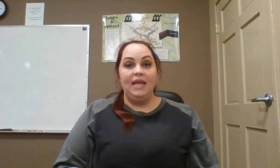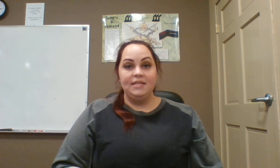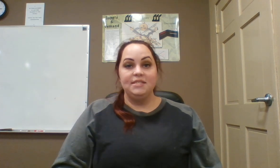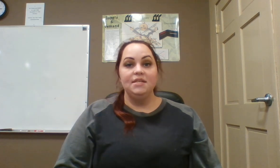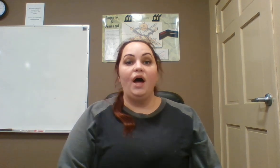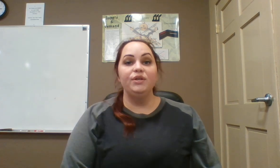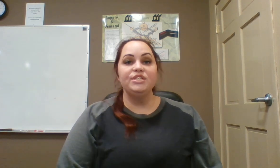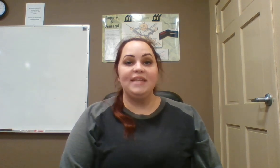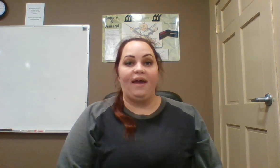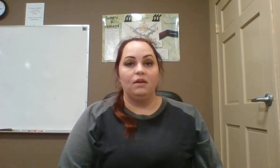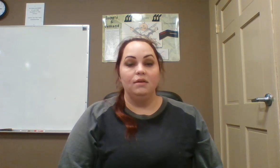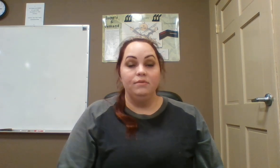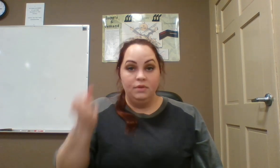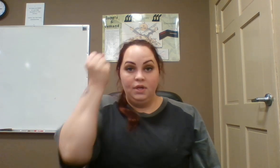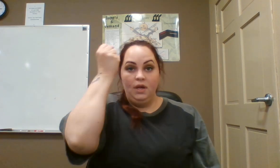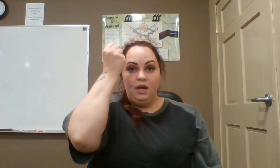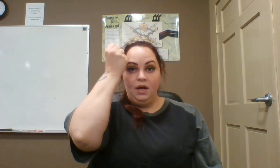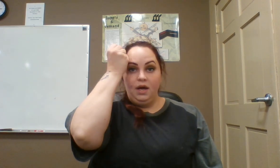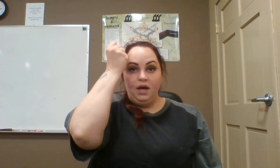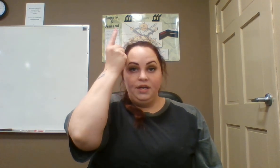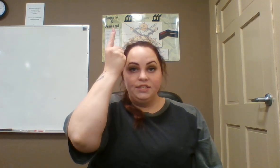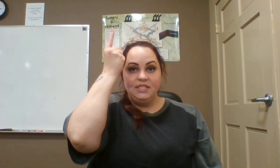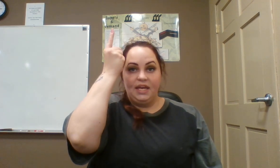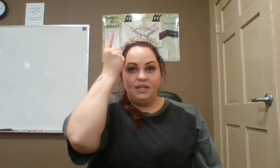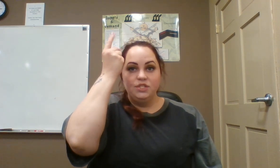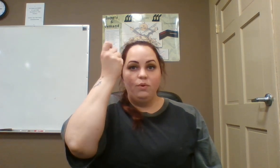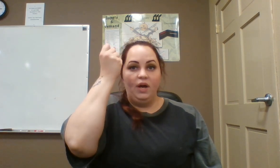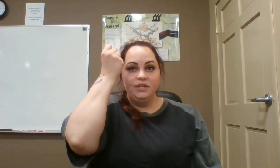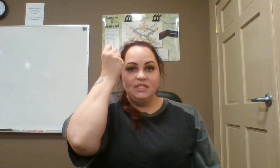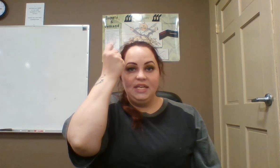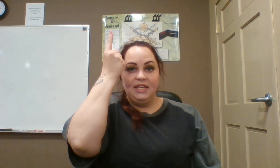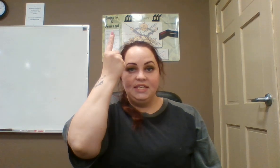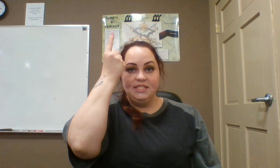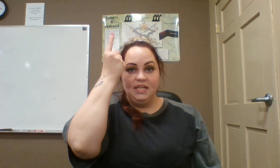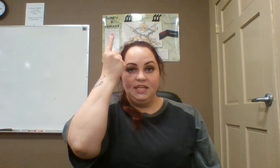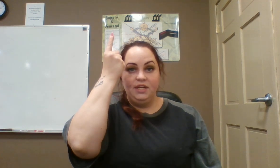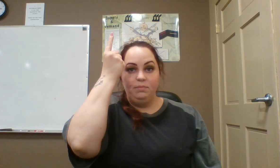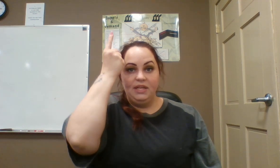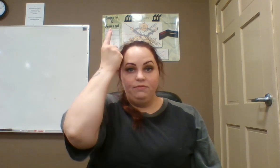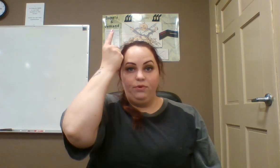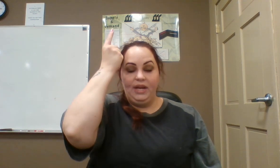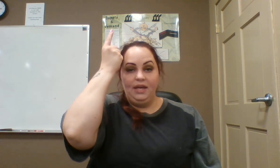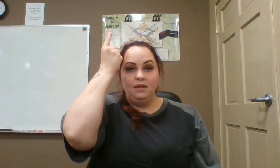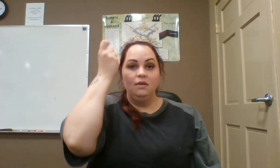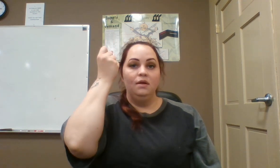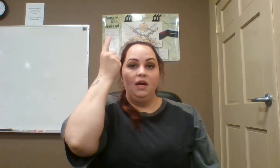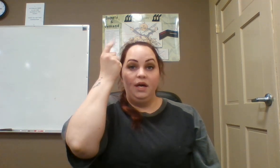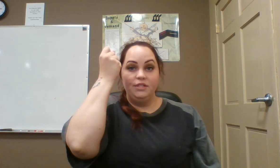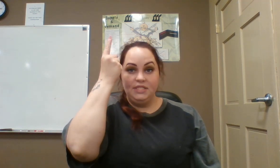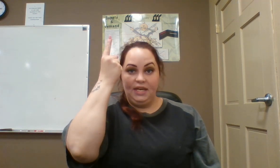Next, understand. Understand. So understand is done here by the forehead. Understand.